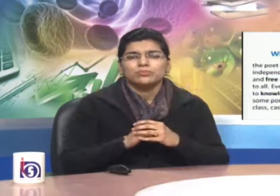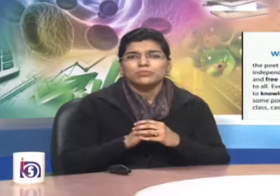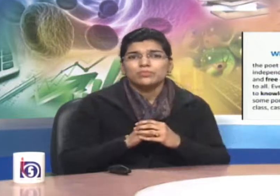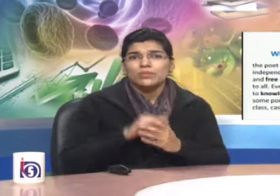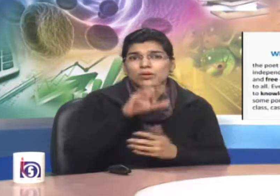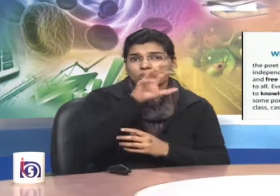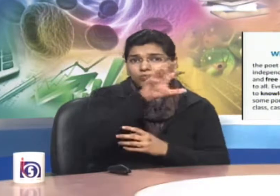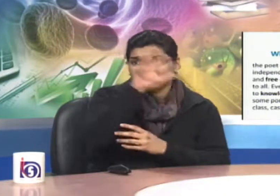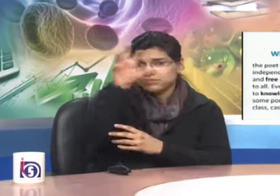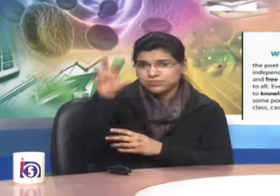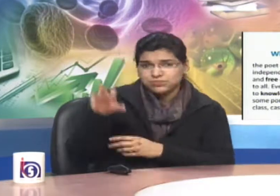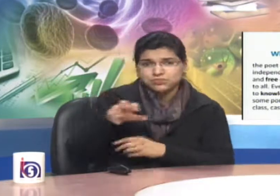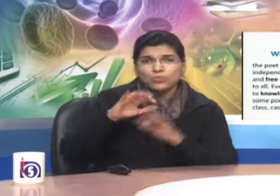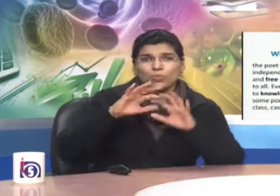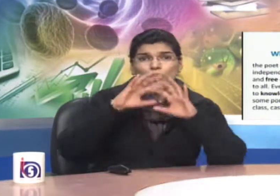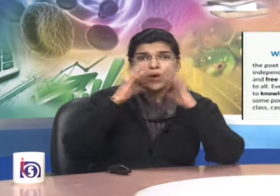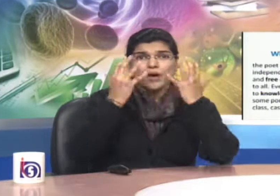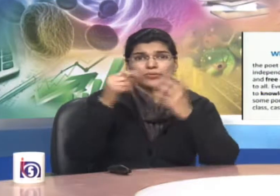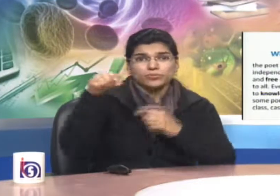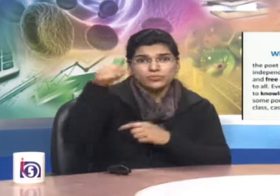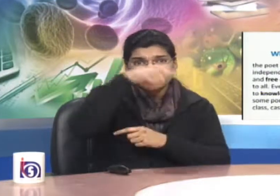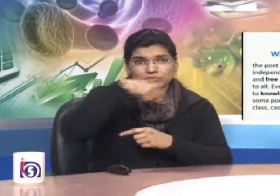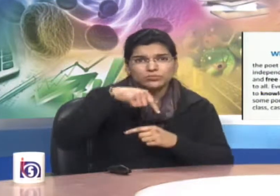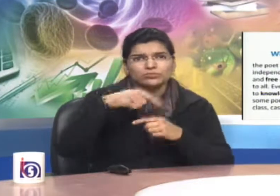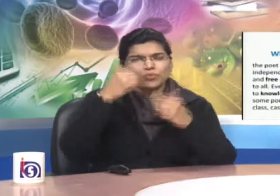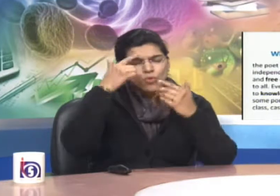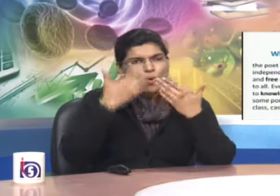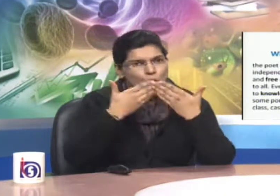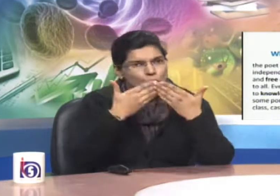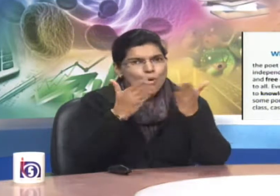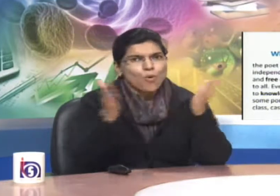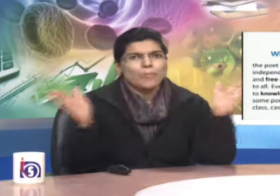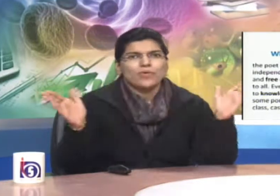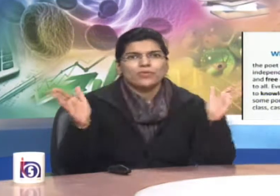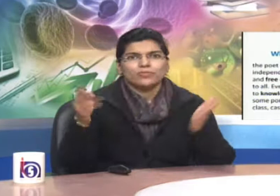country. Knowledge should be open to all.